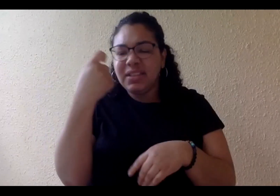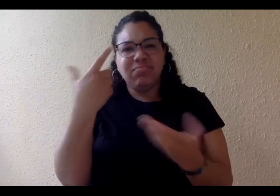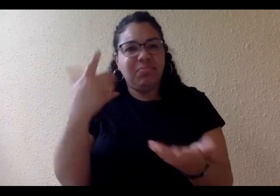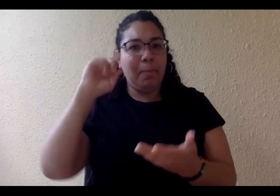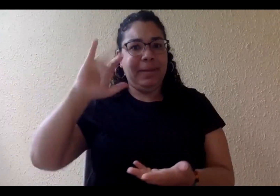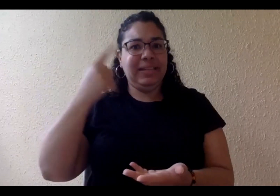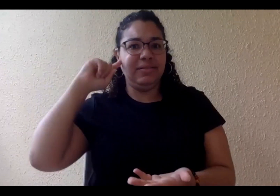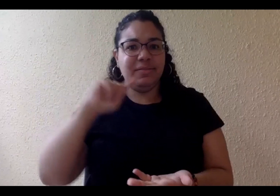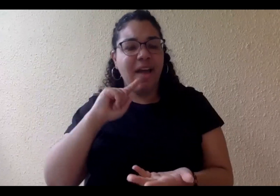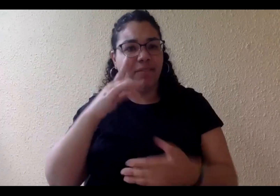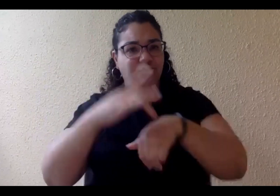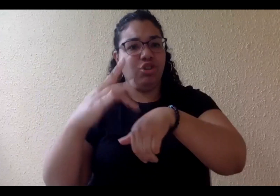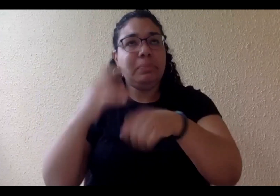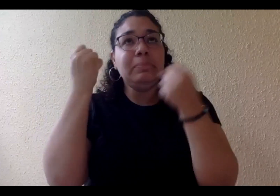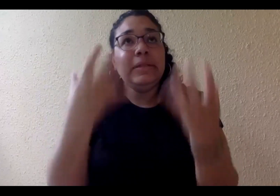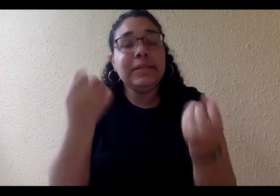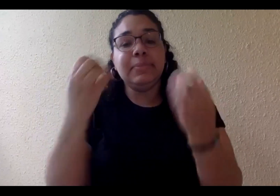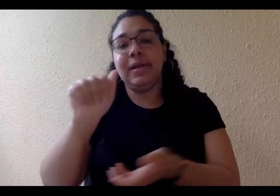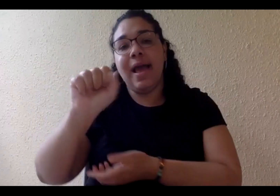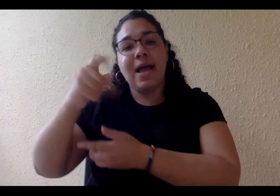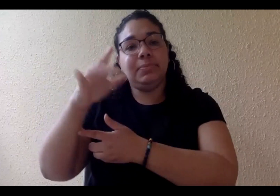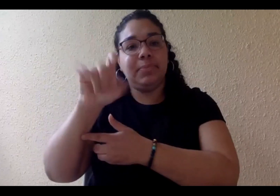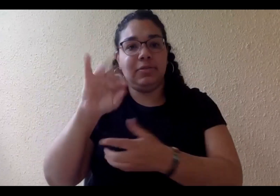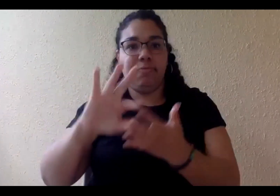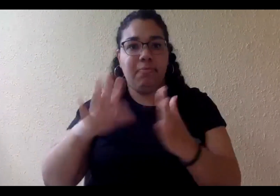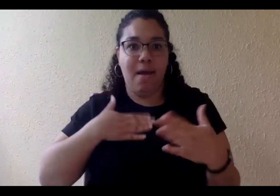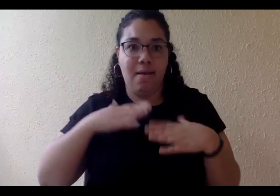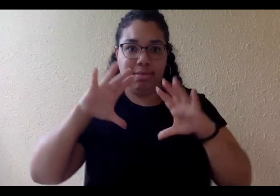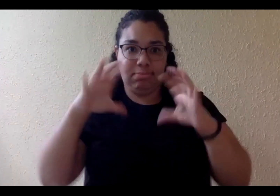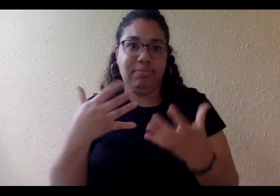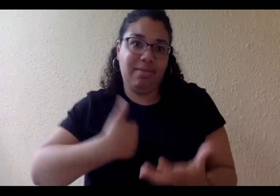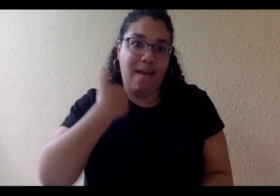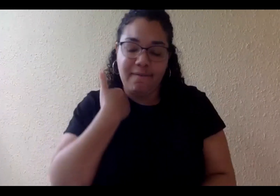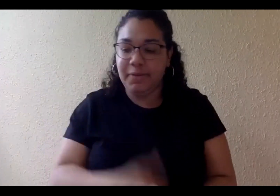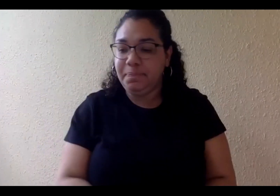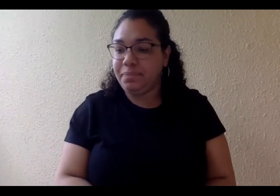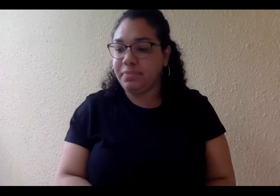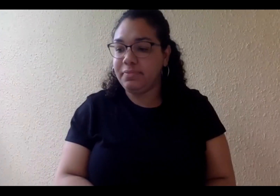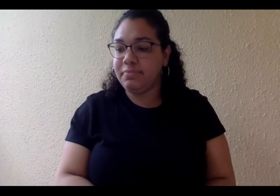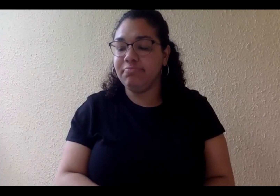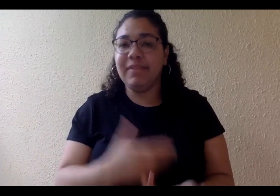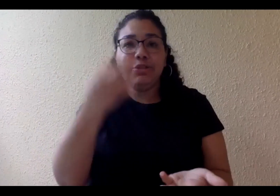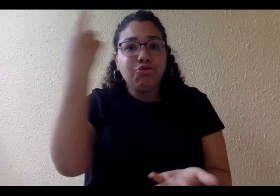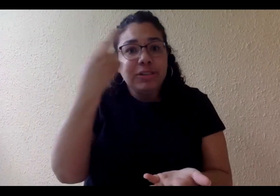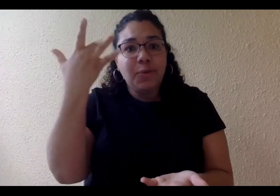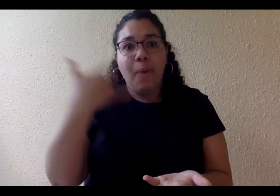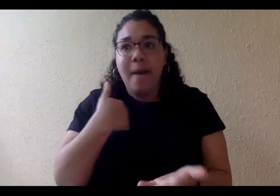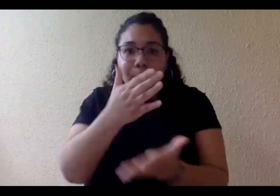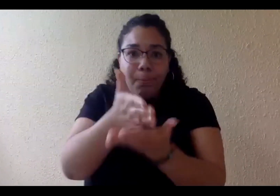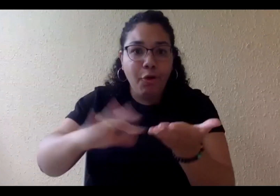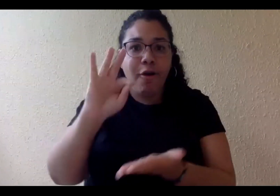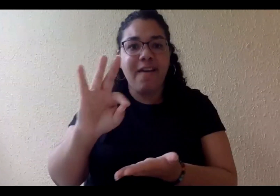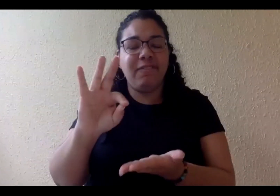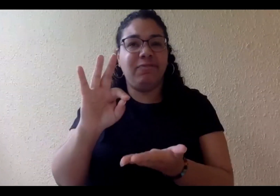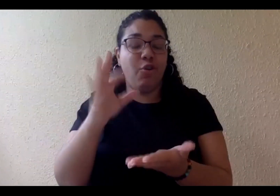And that's because being deaf just touches so many aspects of my life.